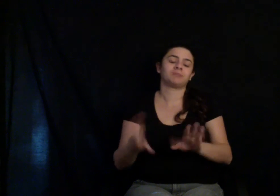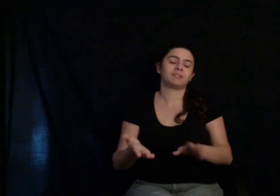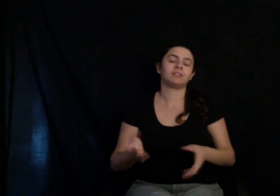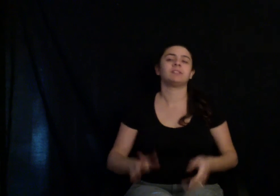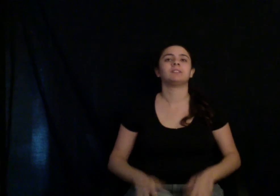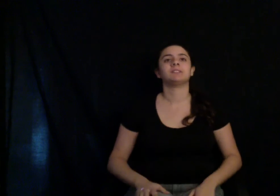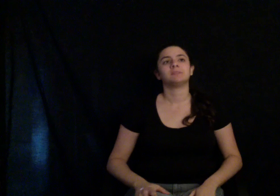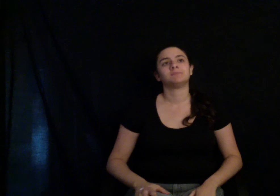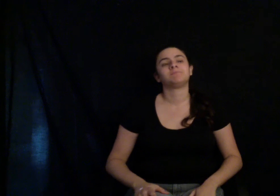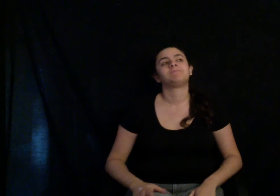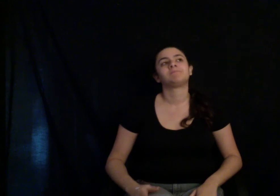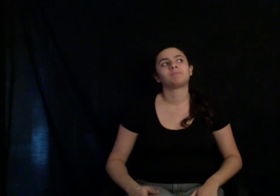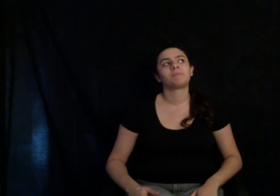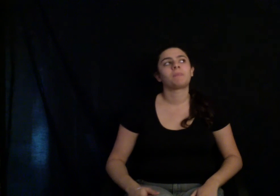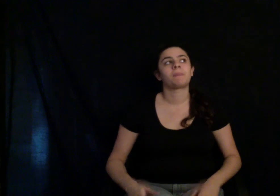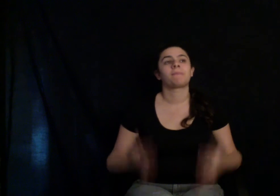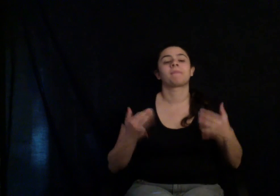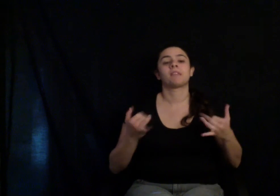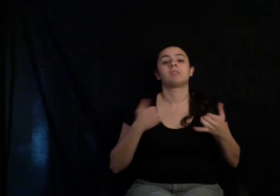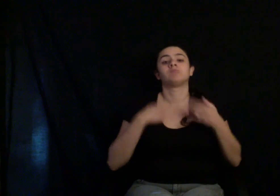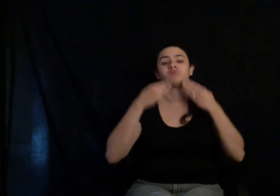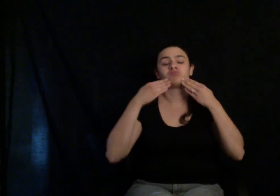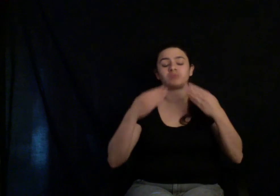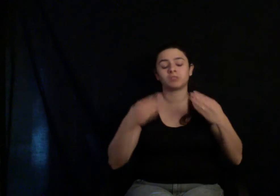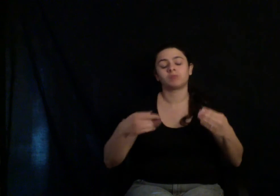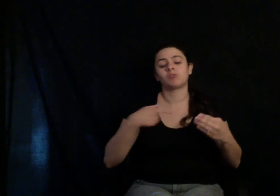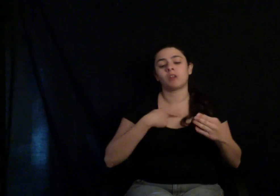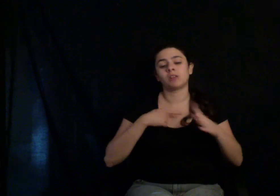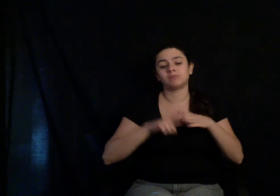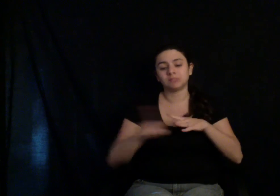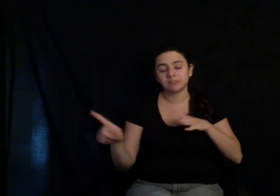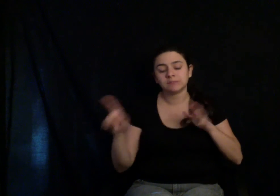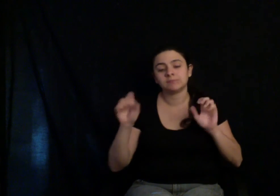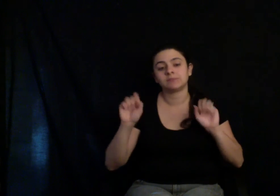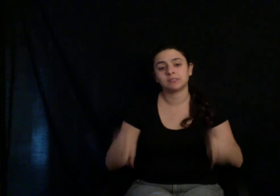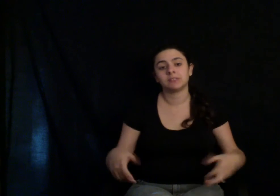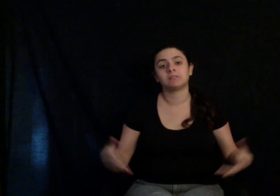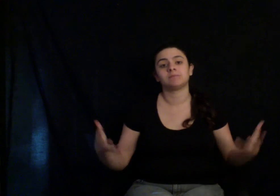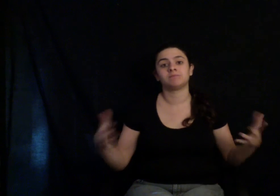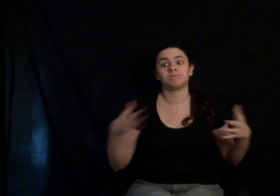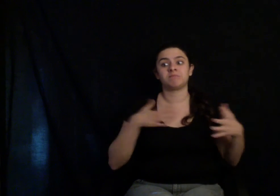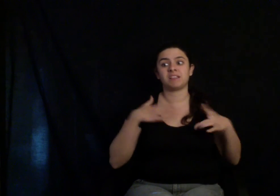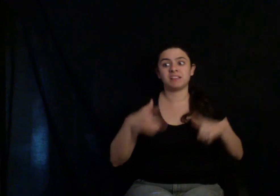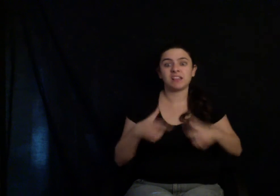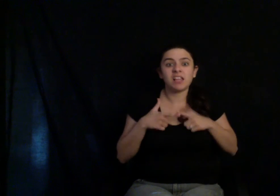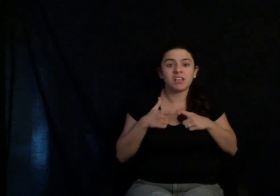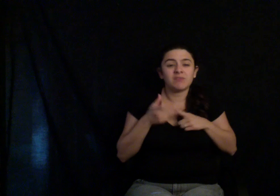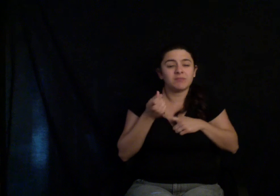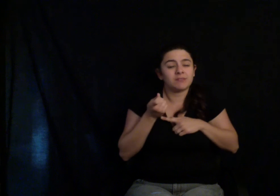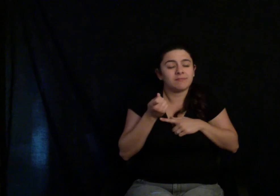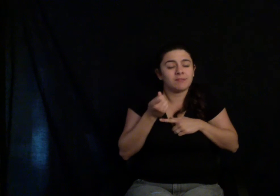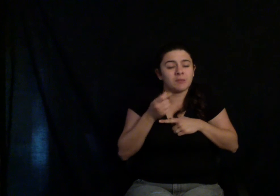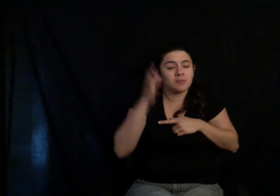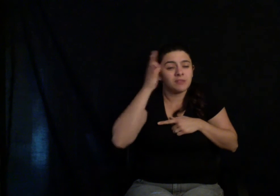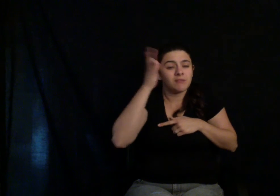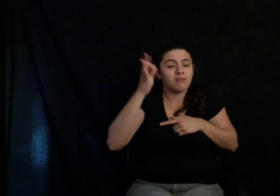be alive and experiencing existence today. It almost ended. I could have easily died in that fire. And it just boggles my mind